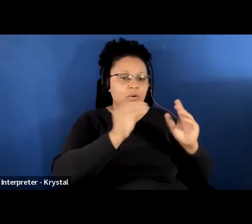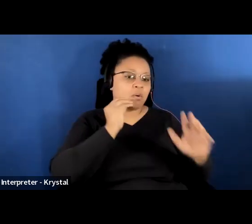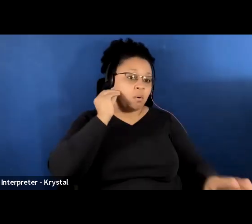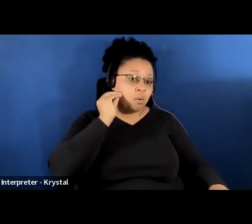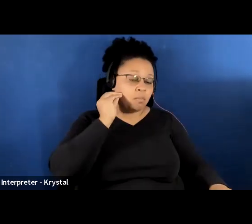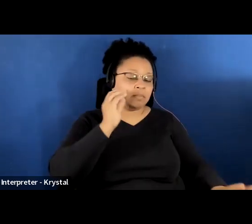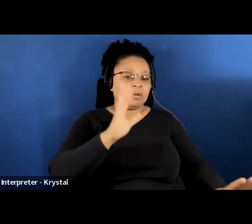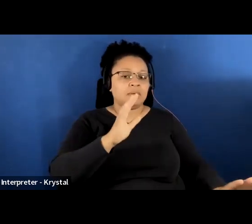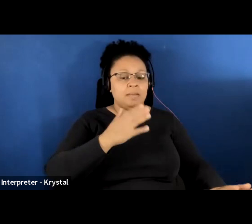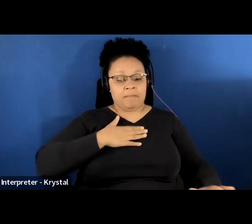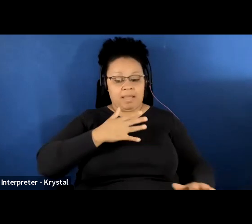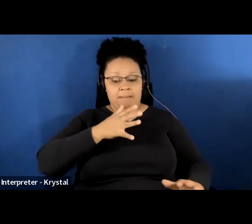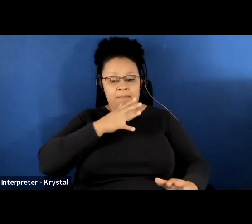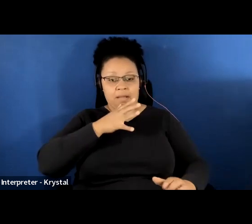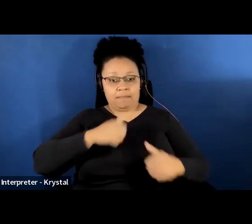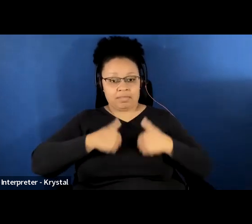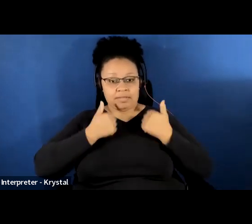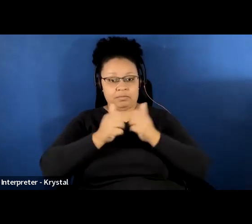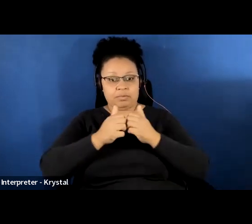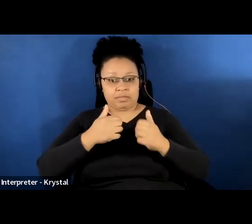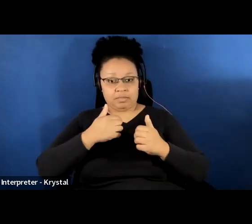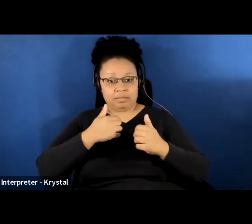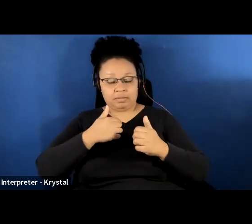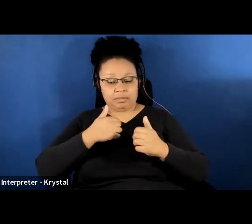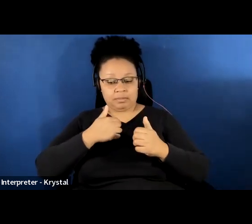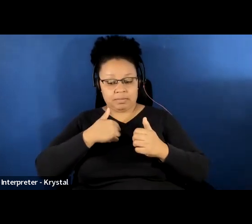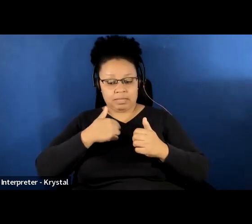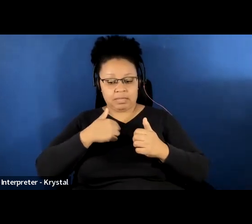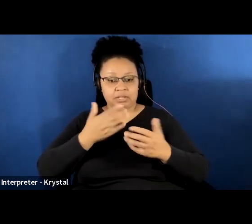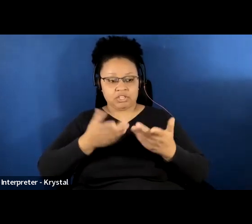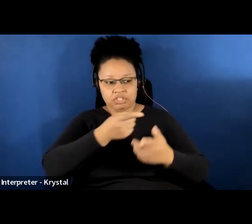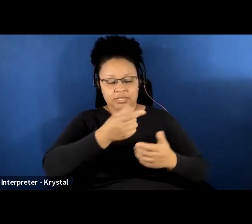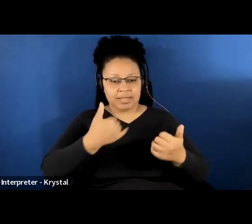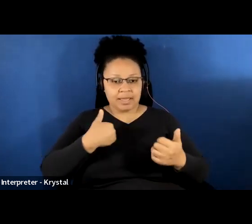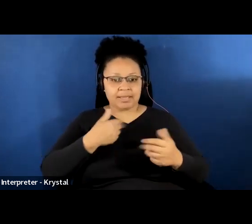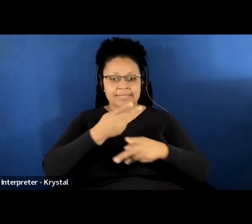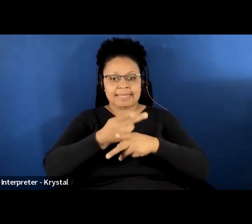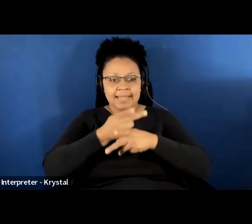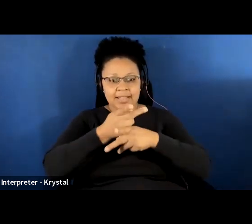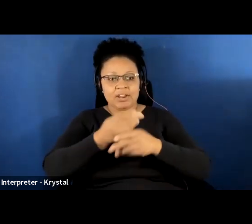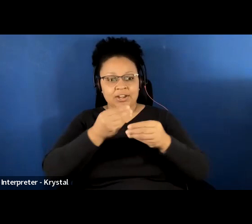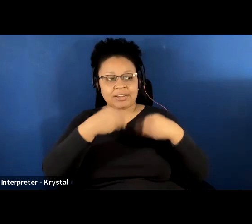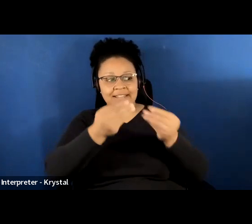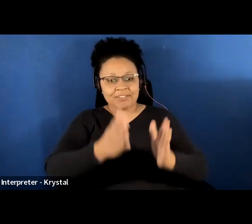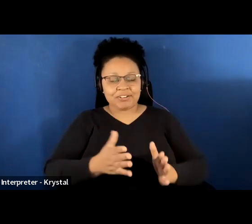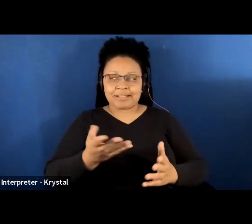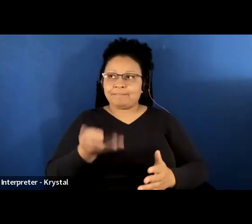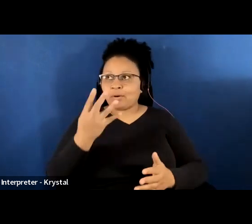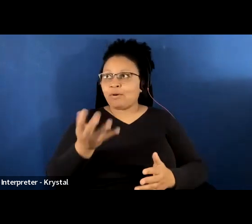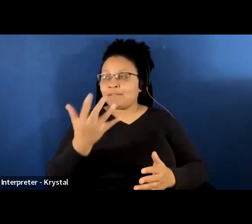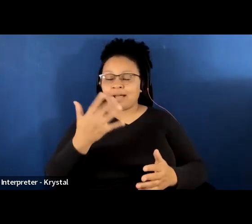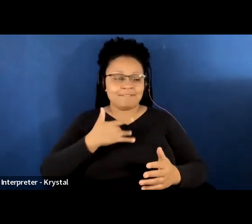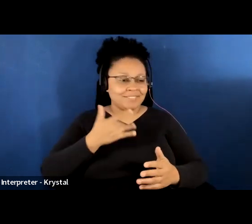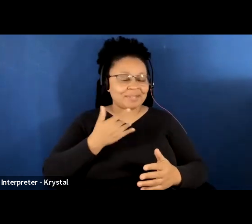she has caregivers, sometimes 4 or 5 a day, it seems like. No, she has 2 a day,